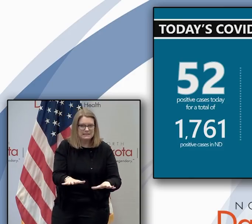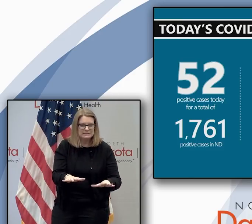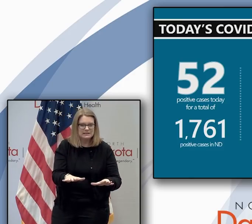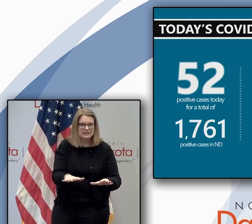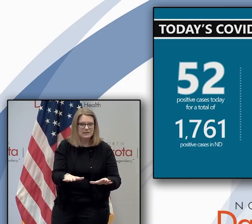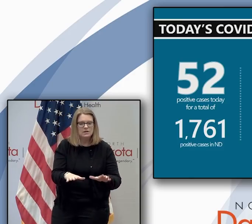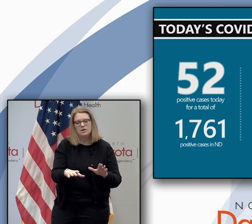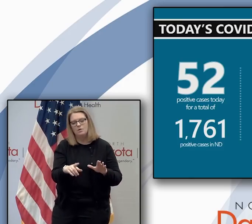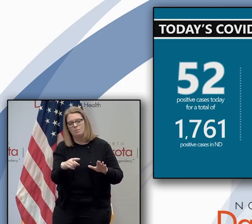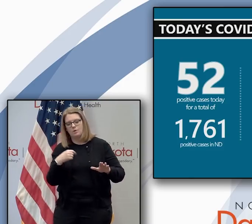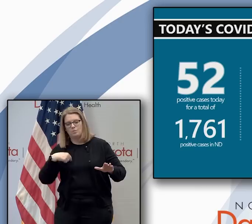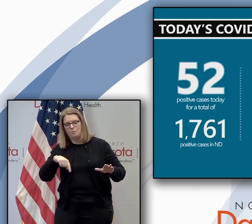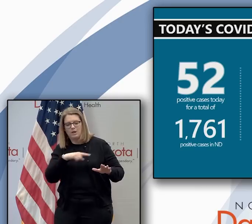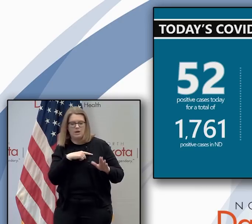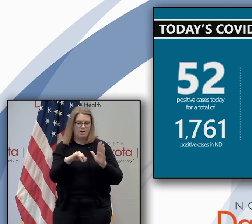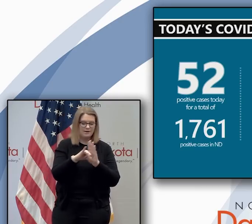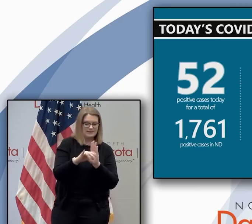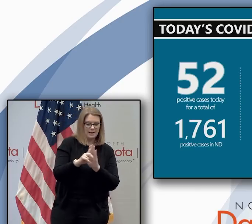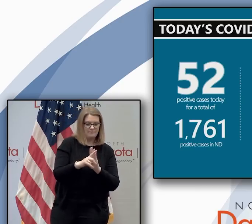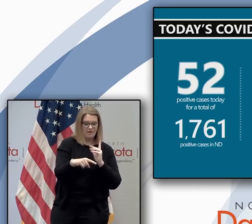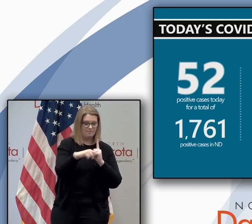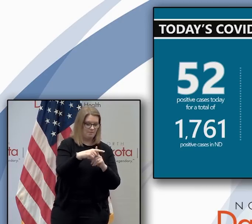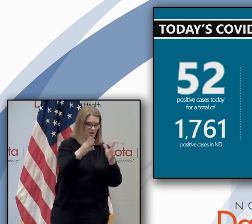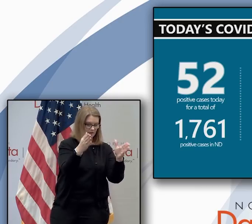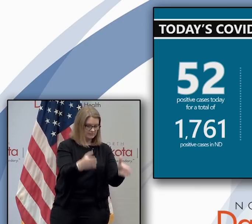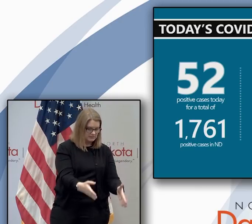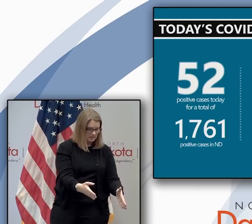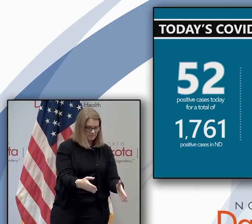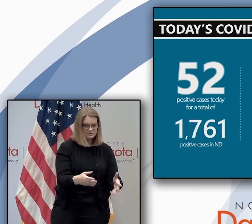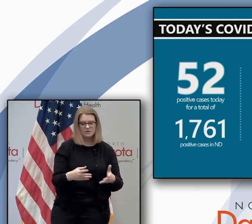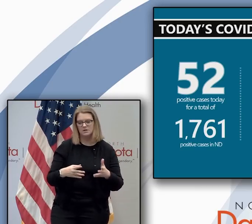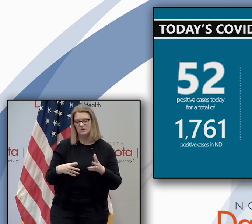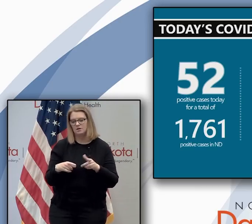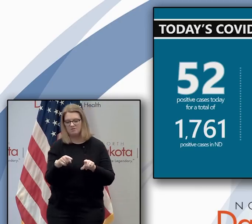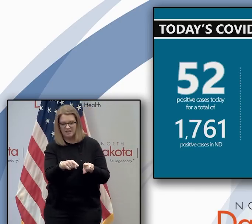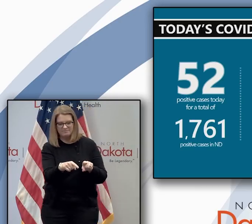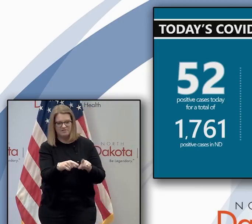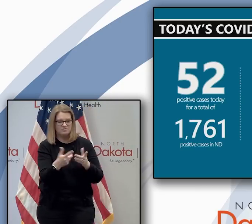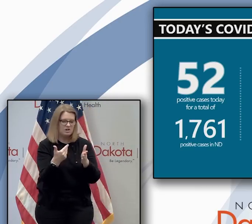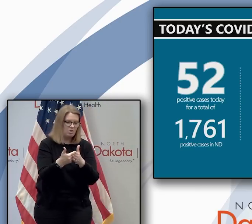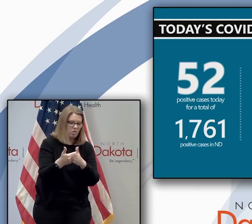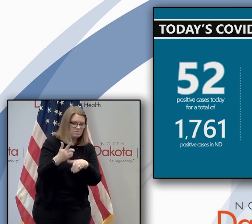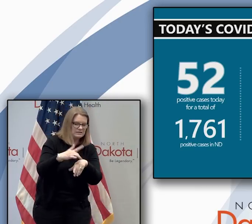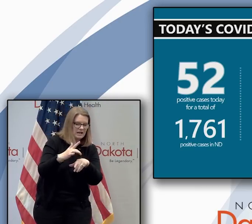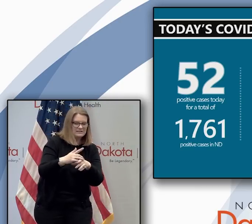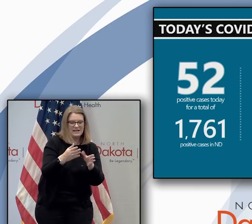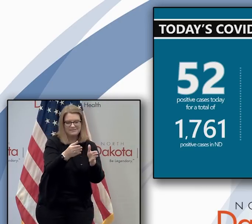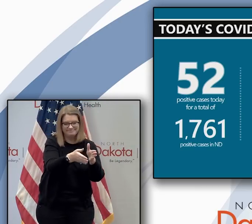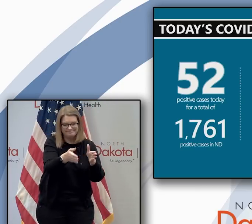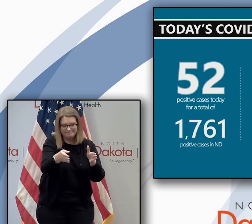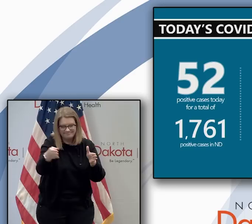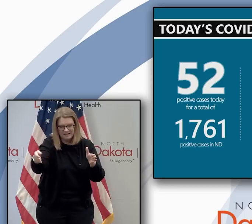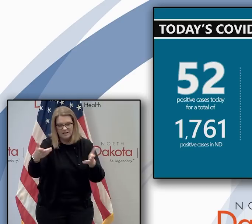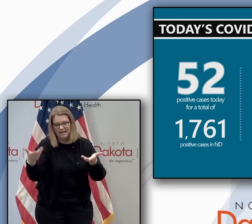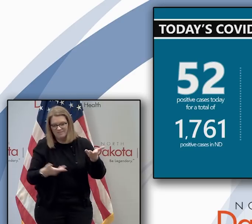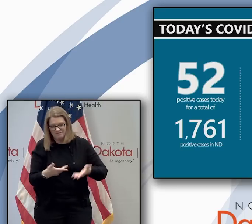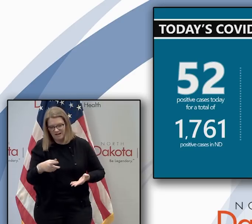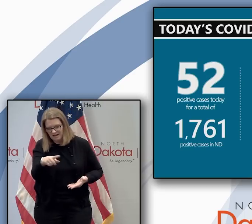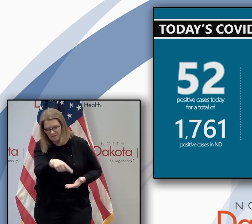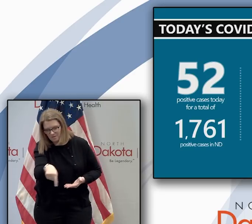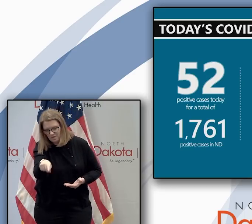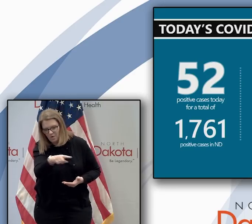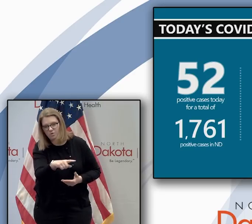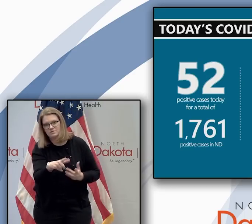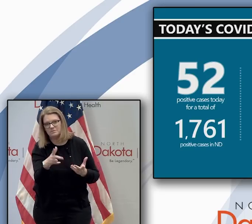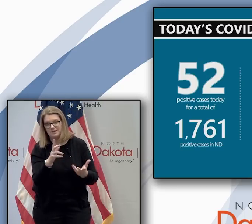we're identifying positives, identifying those who are in close contact, inviting them to get tested, we're actually out trying